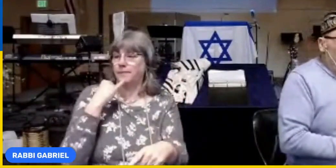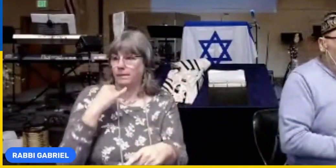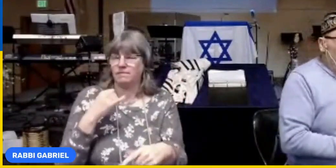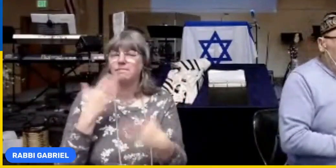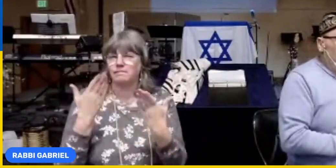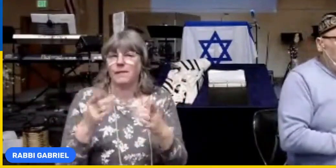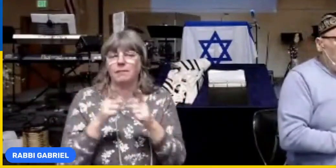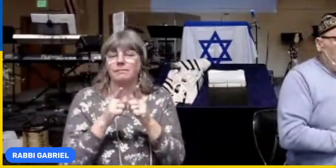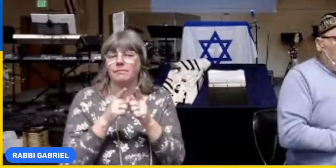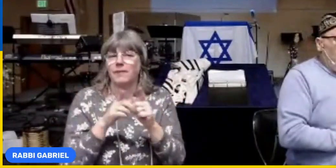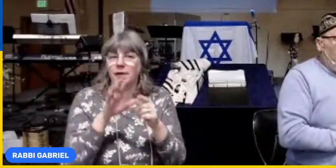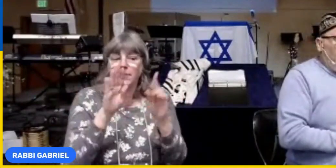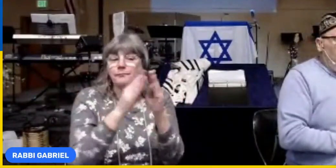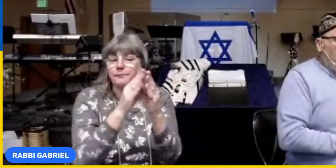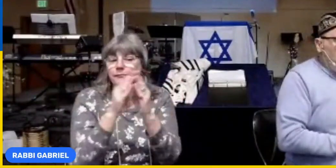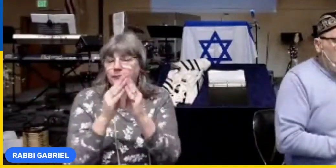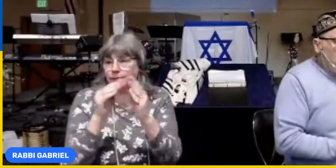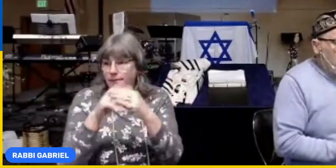let's go.